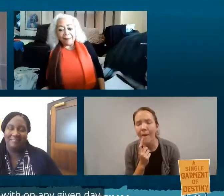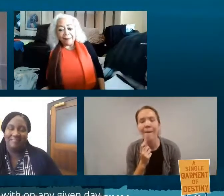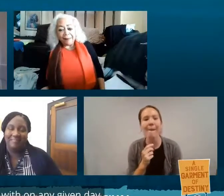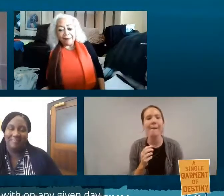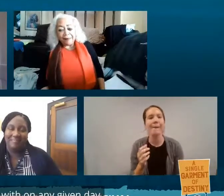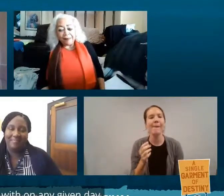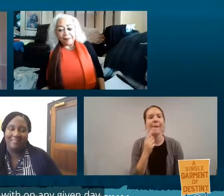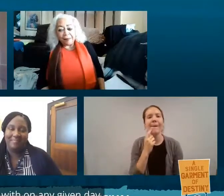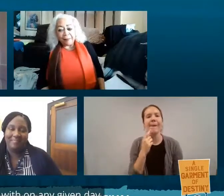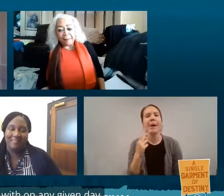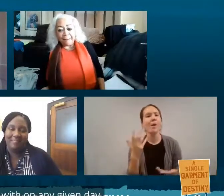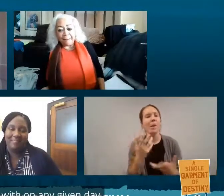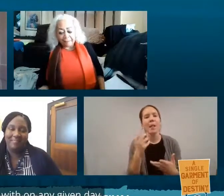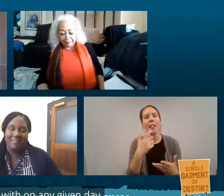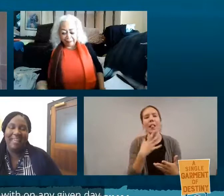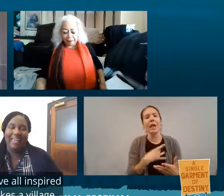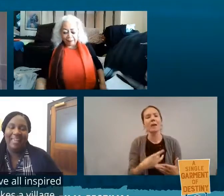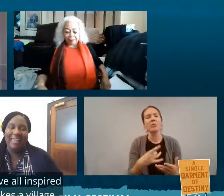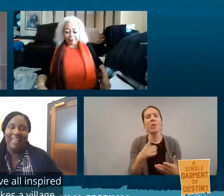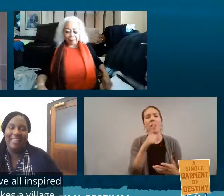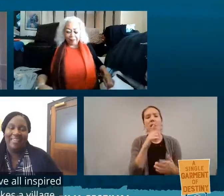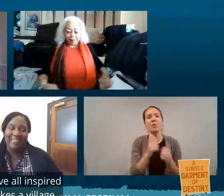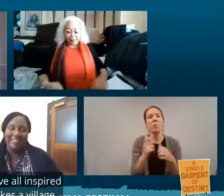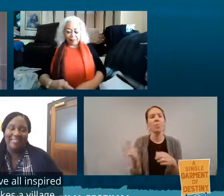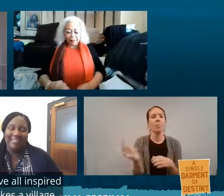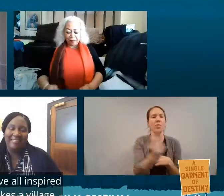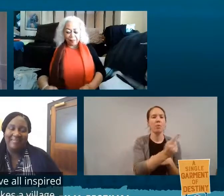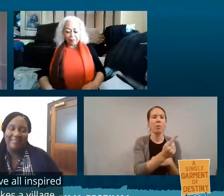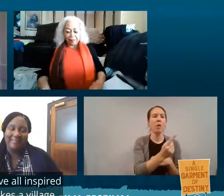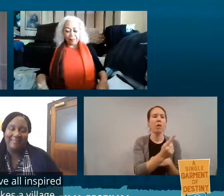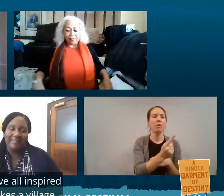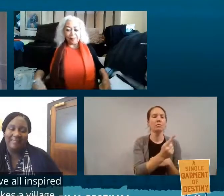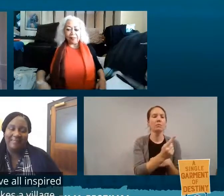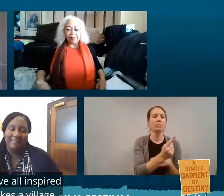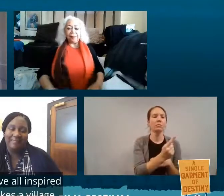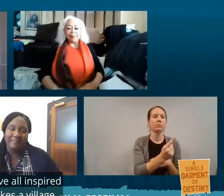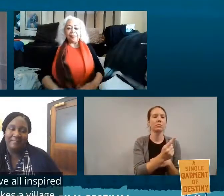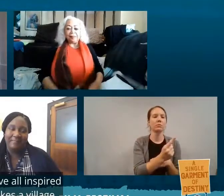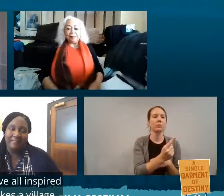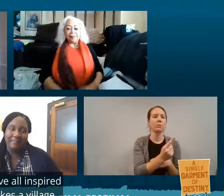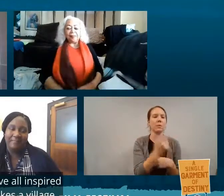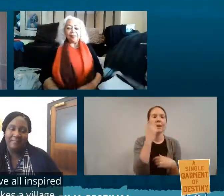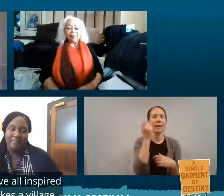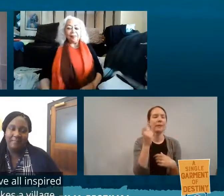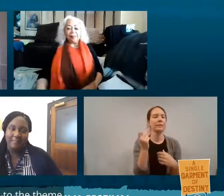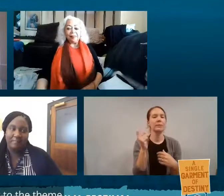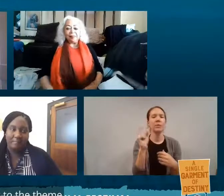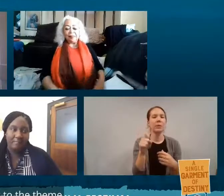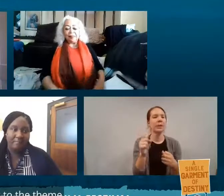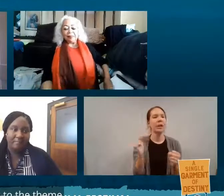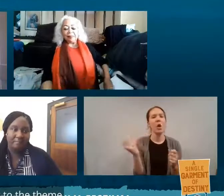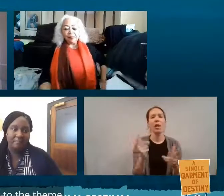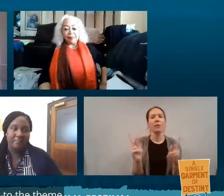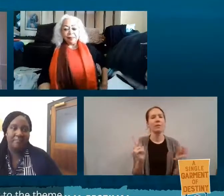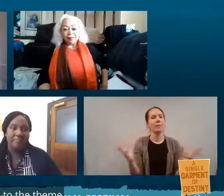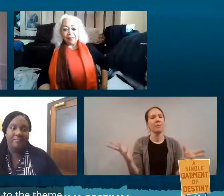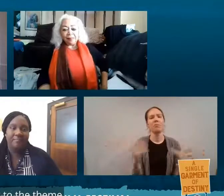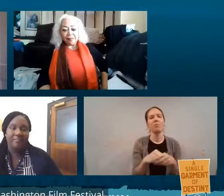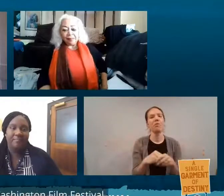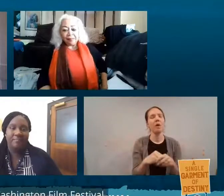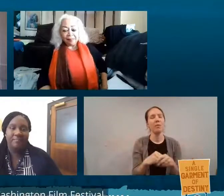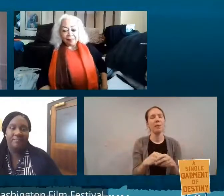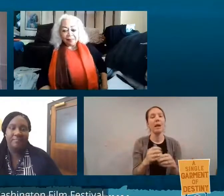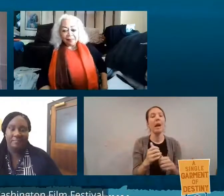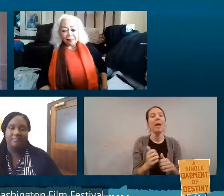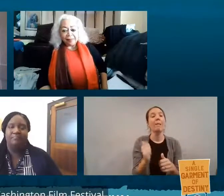love to just have lunch with on any given day, and you've all invited me to help me to succeed. It takes a village. And back to the